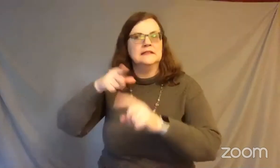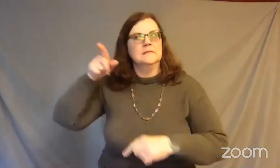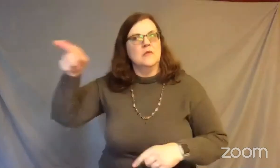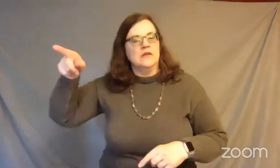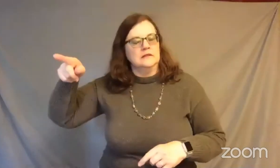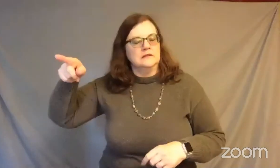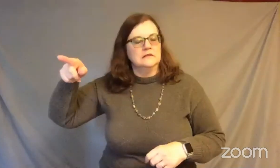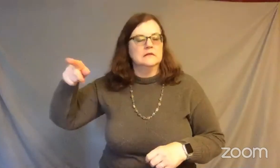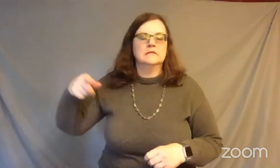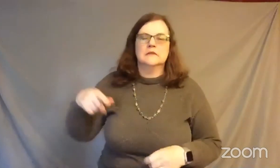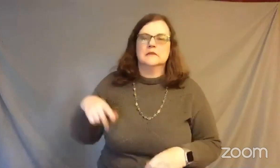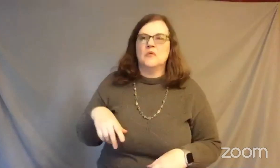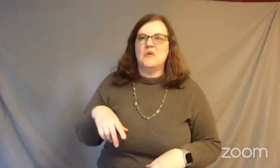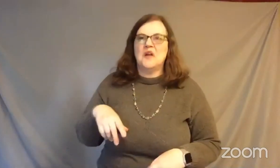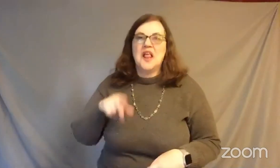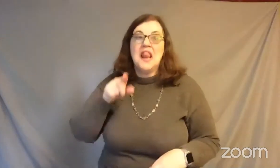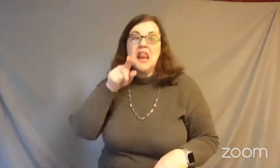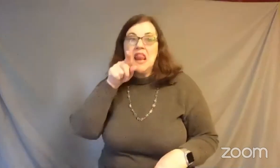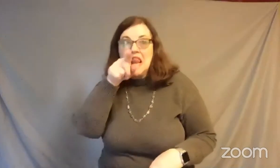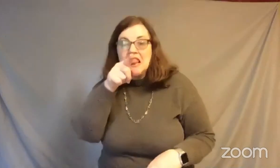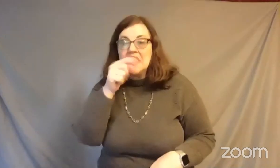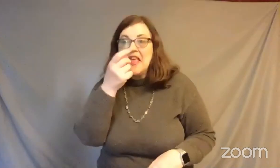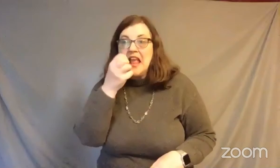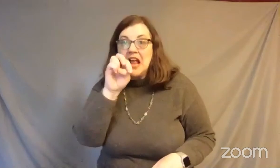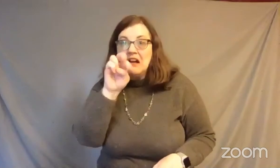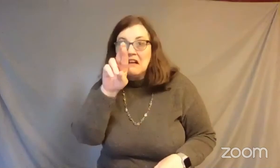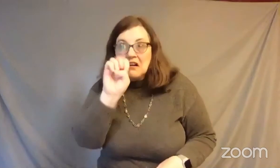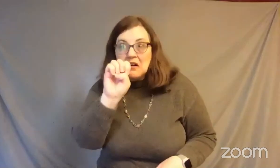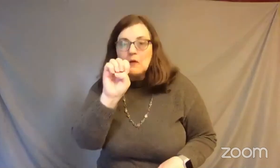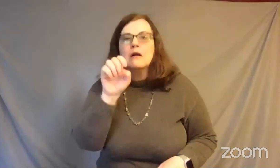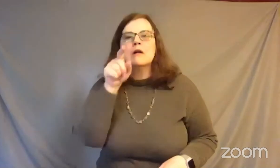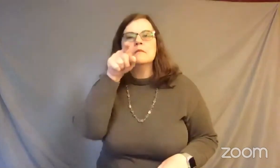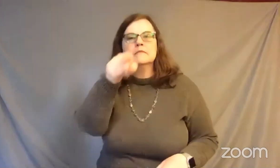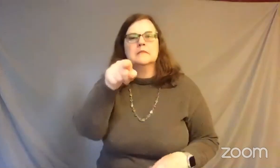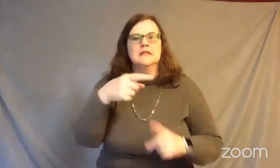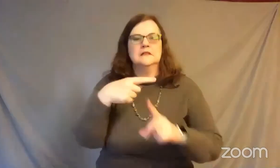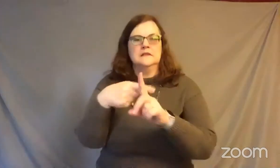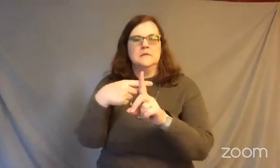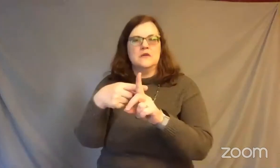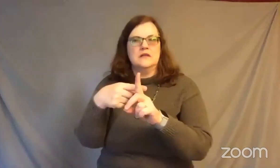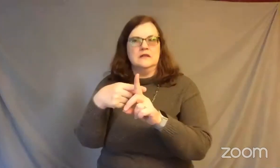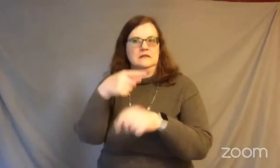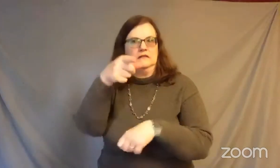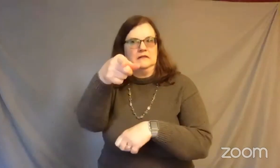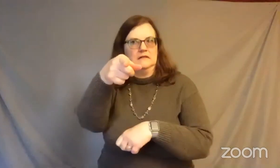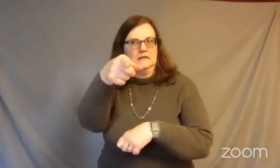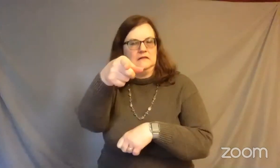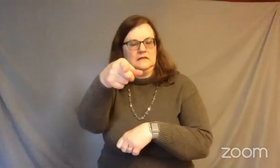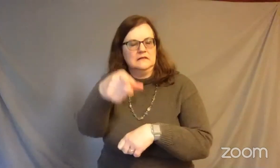So that spoken language of that and pointing, or pointing to something and saying over there,